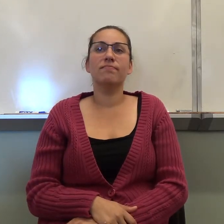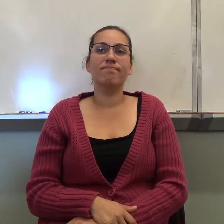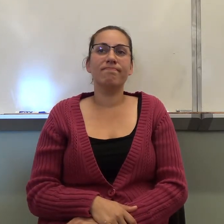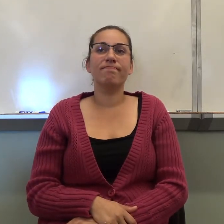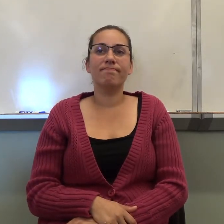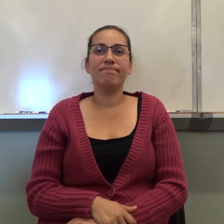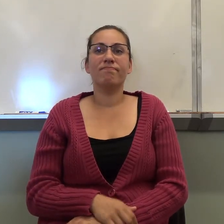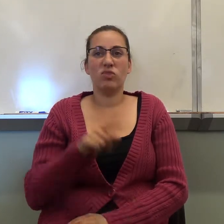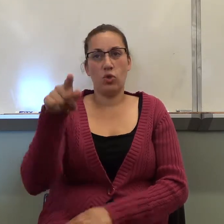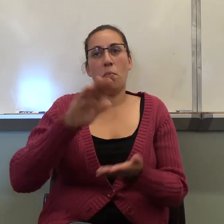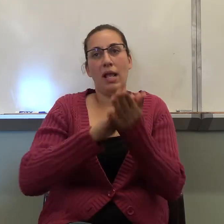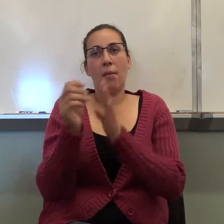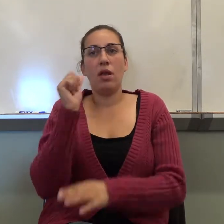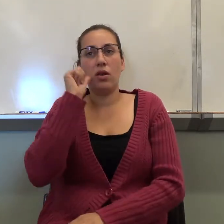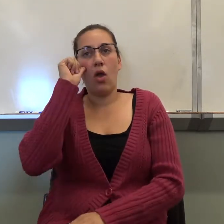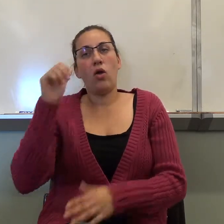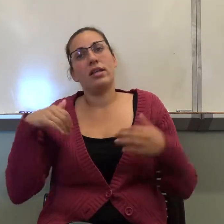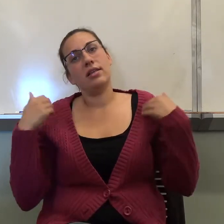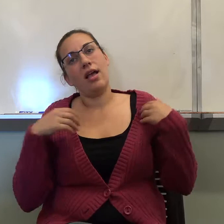sometimes slowing down is a good idea.